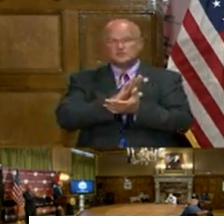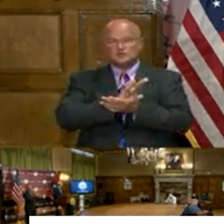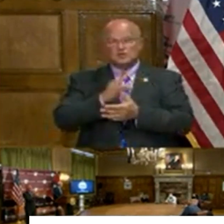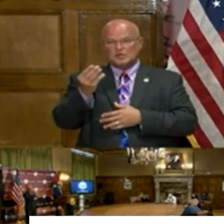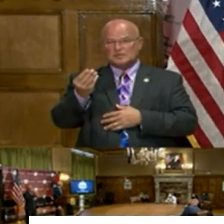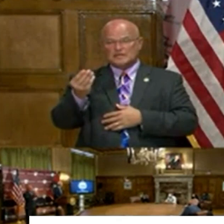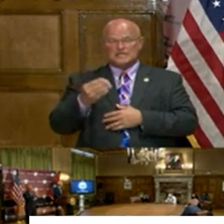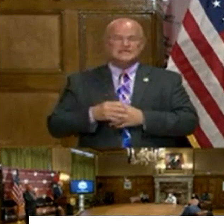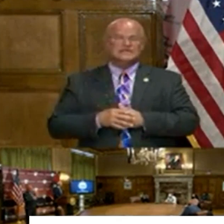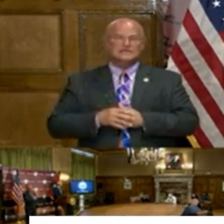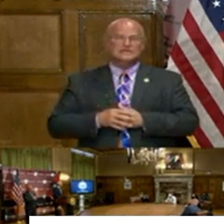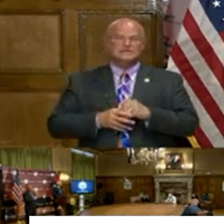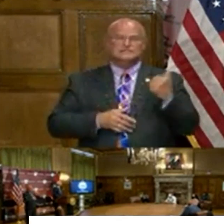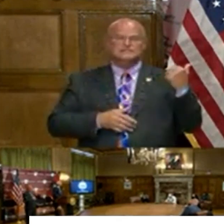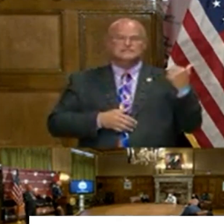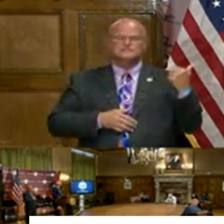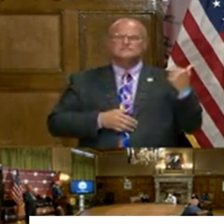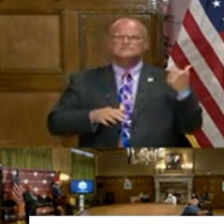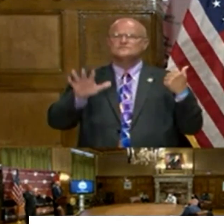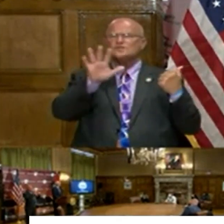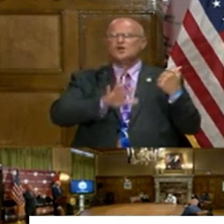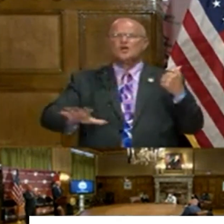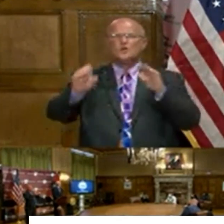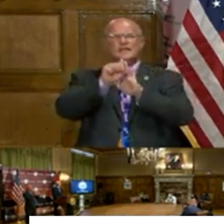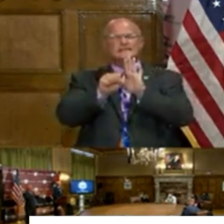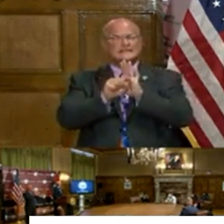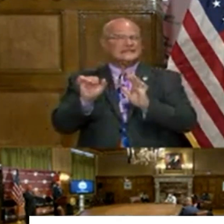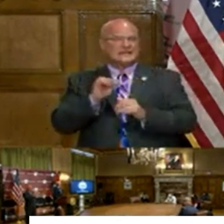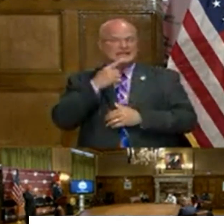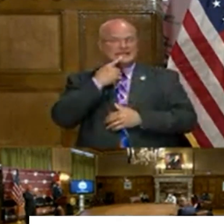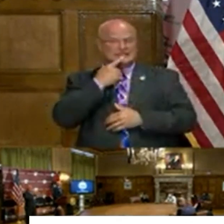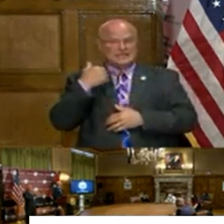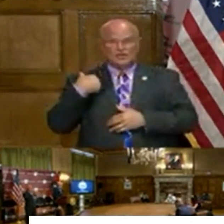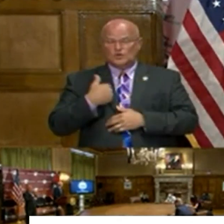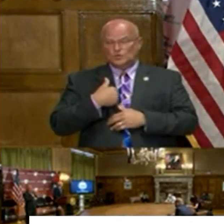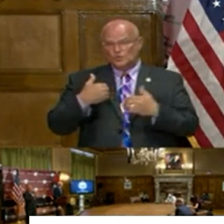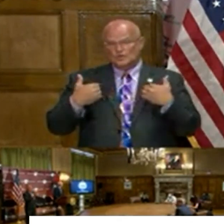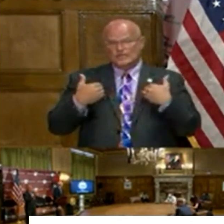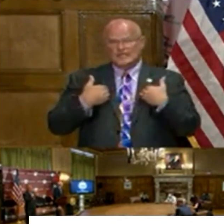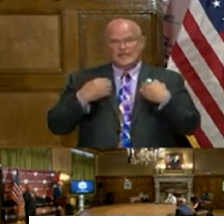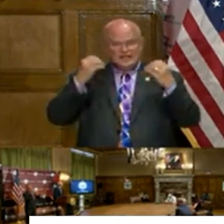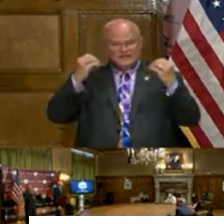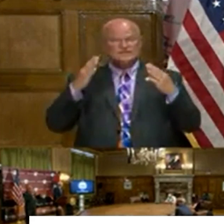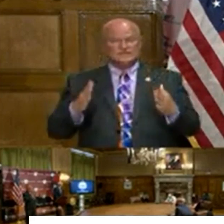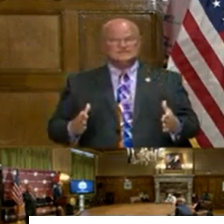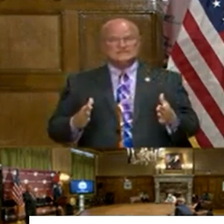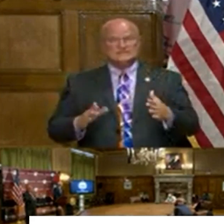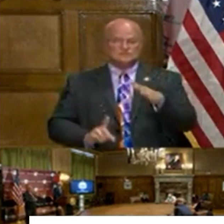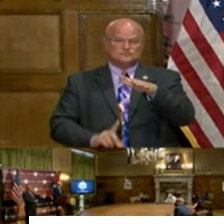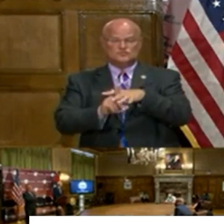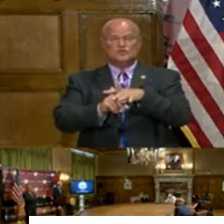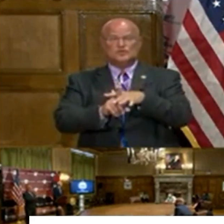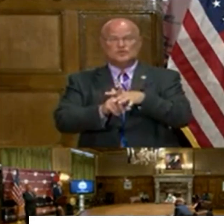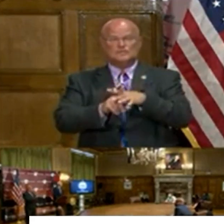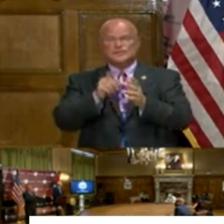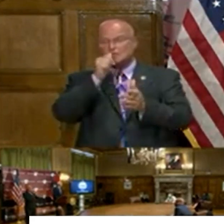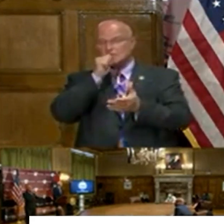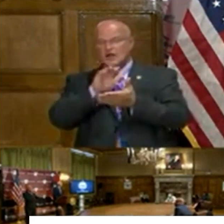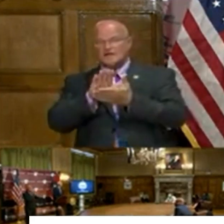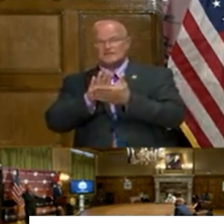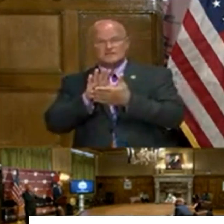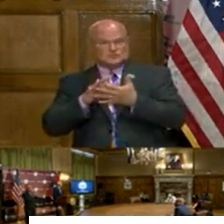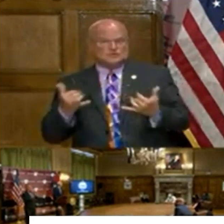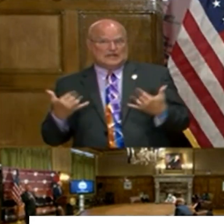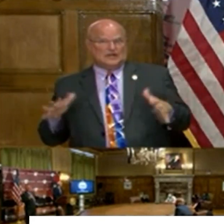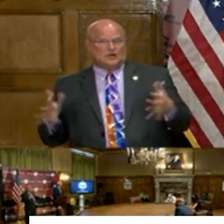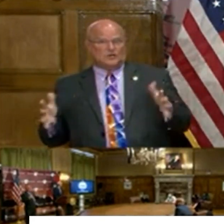Monday? Well, across the state, like I said, we've got teachers showing up in the private schools day in and